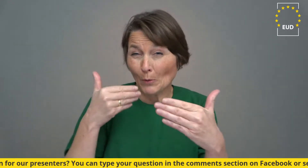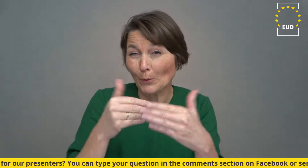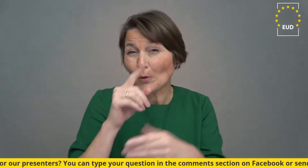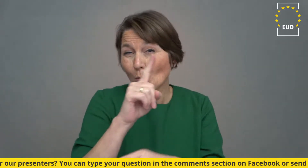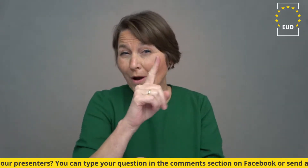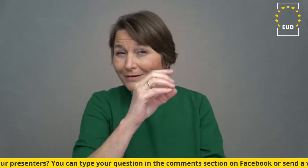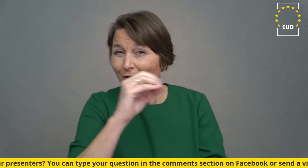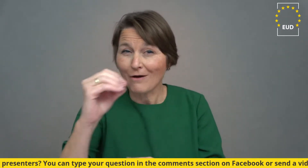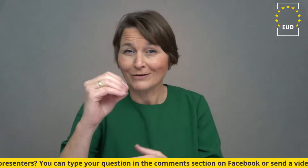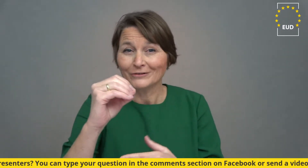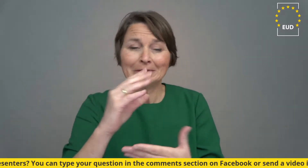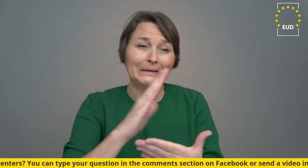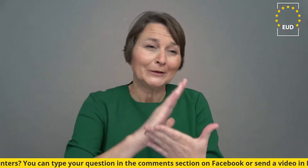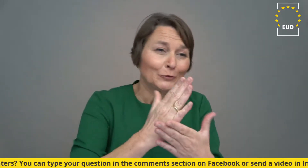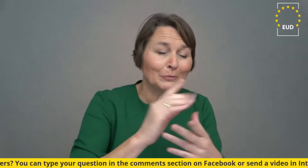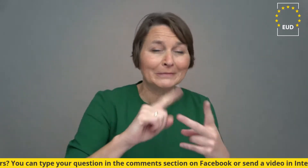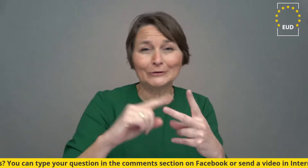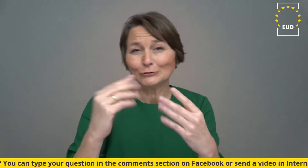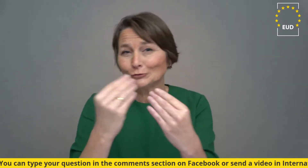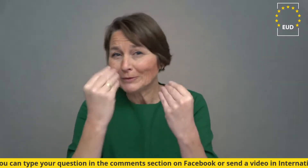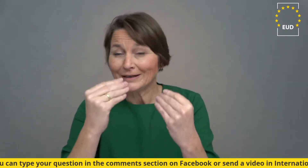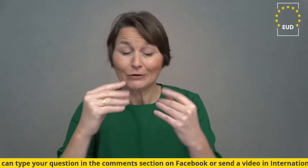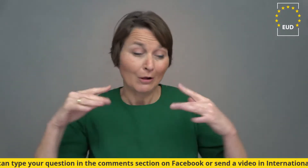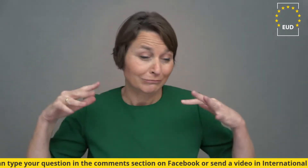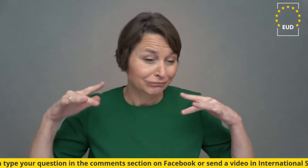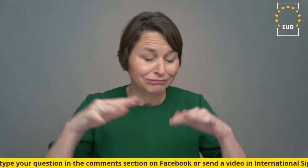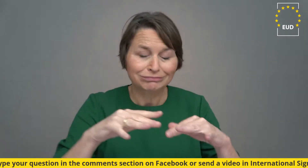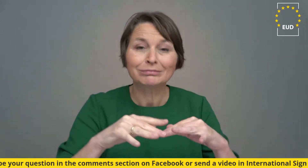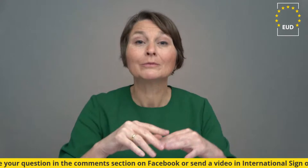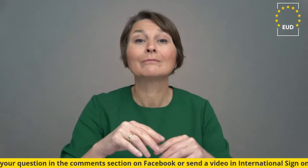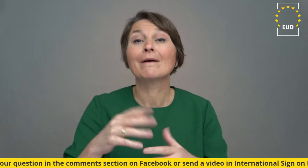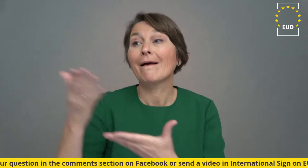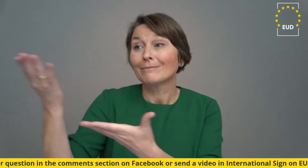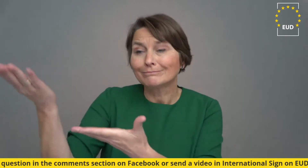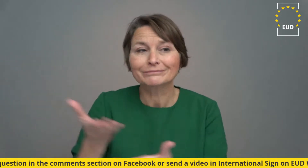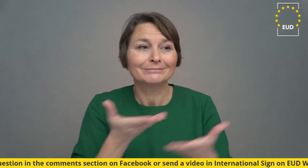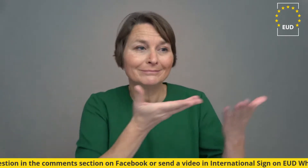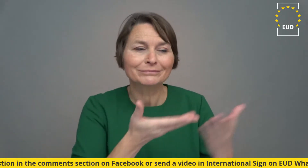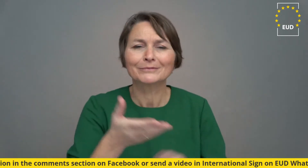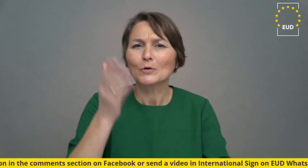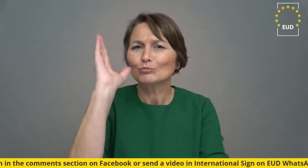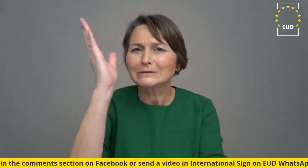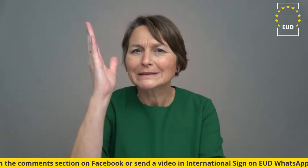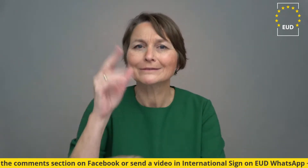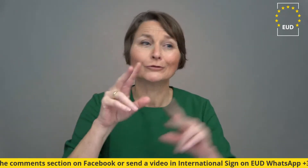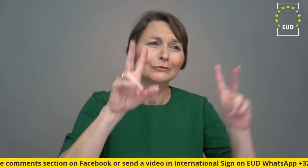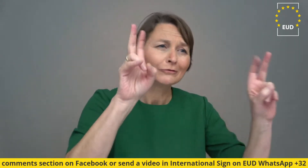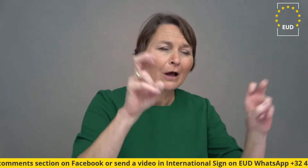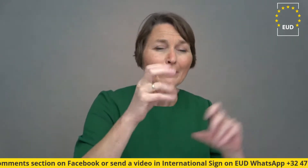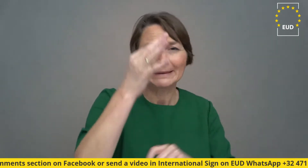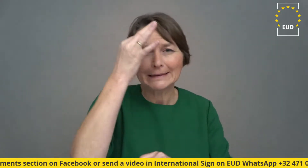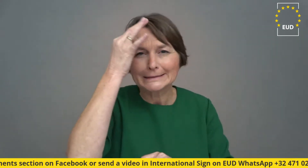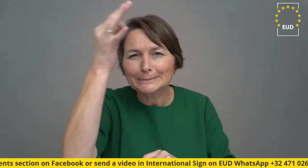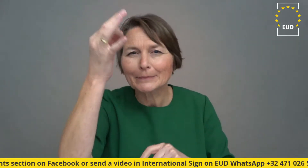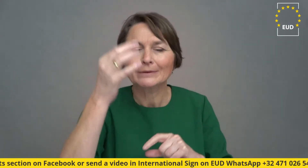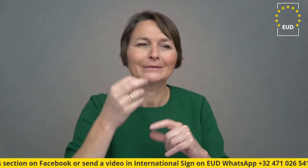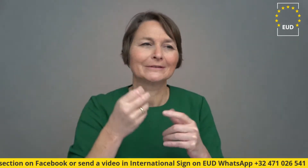This happened exactly 1 year ago in London, and we had sign language interpreters, students, different